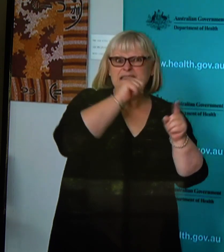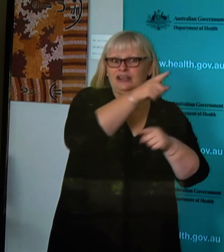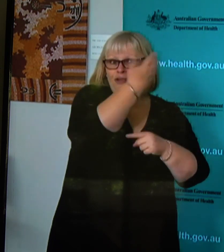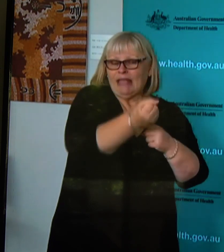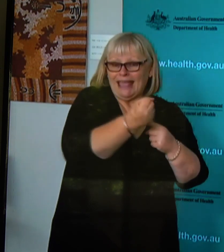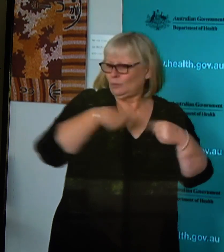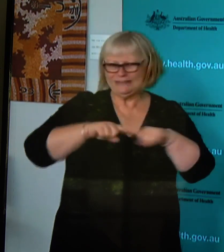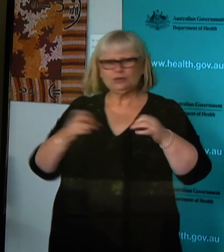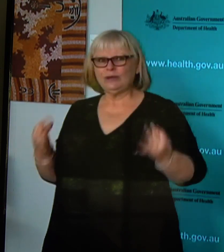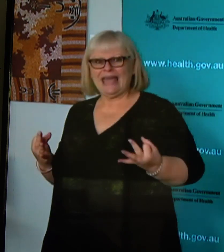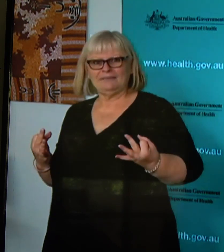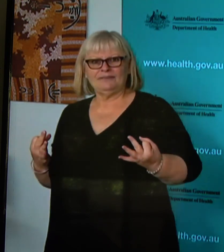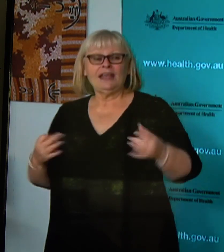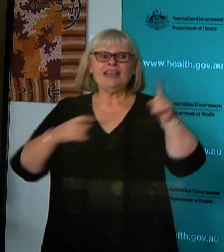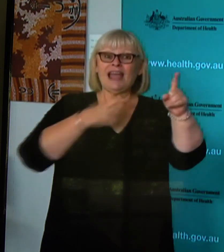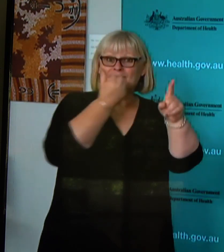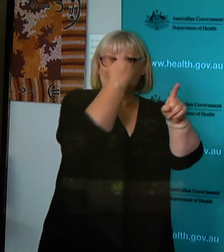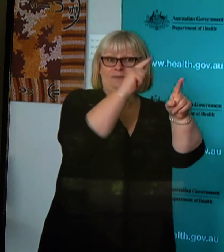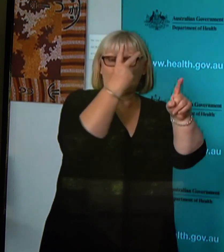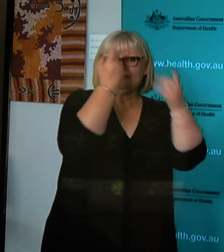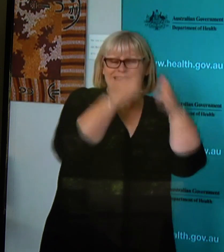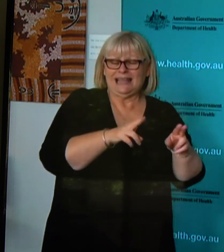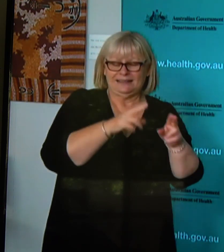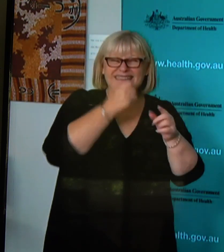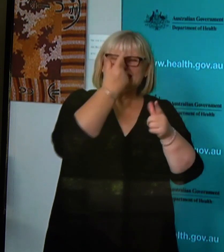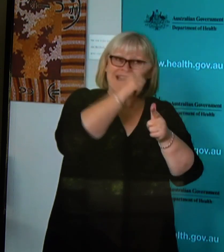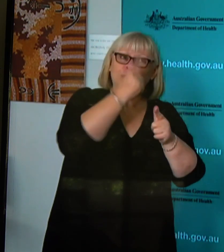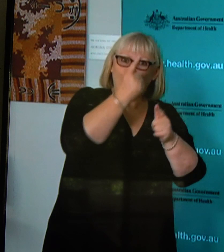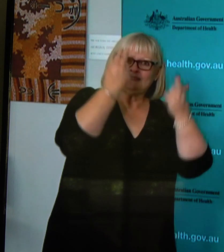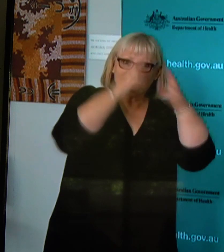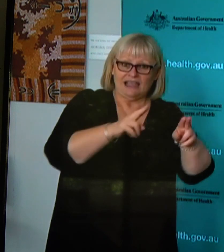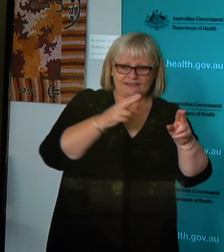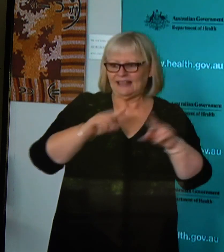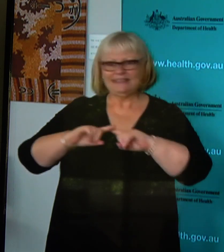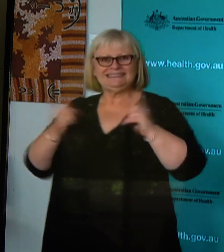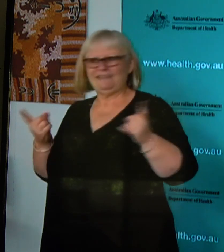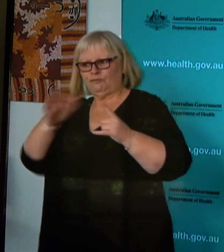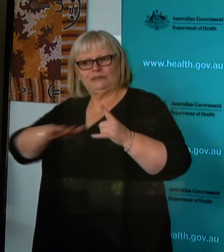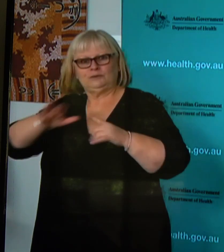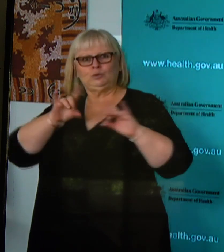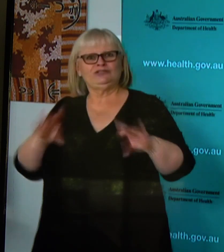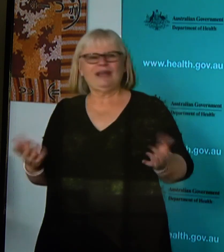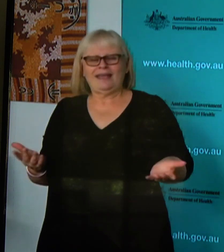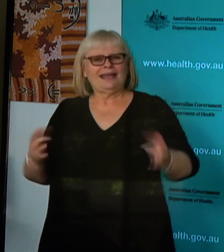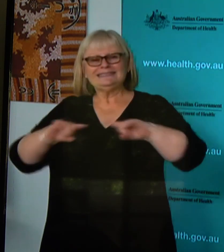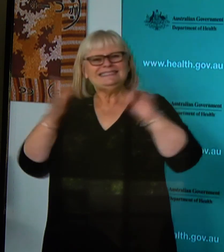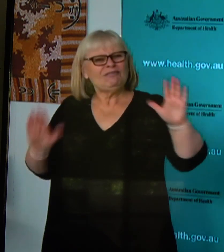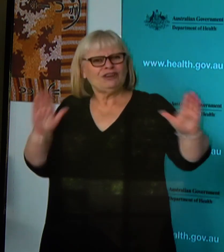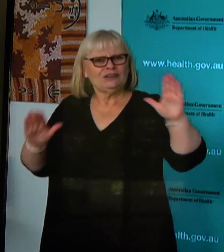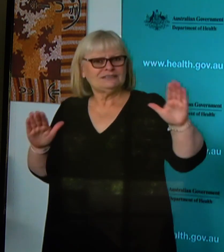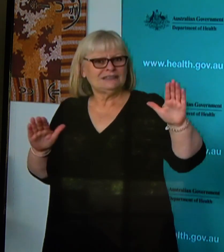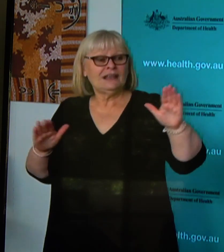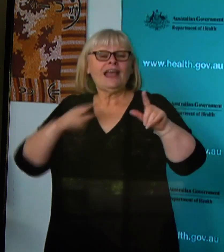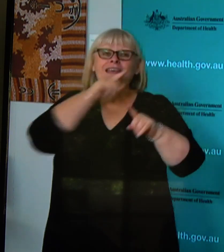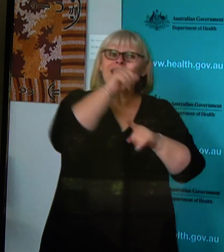count, and over 71 deaths. This is very different to our current circumstances in Australia. They are